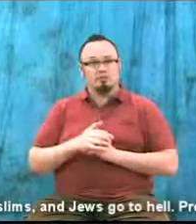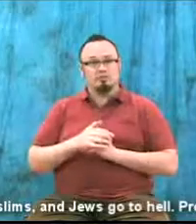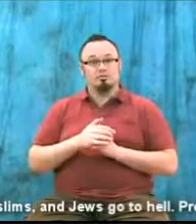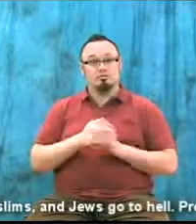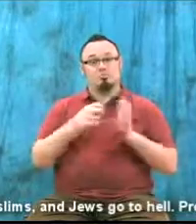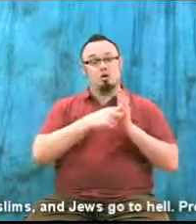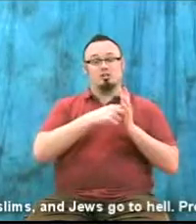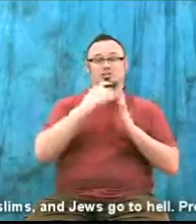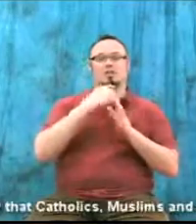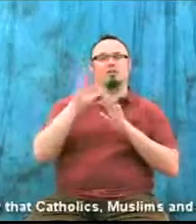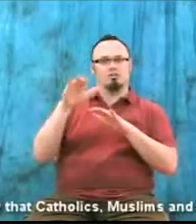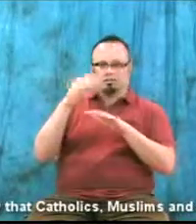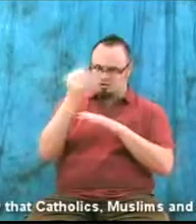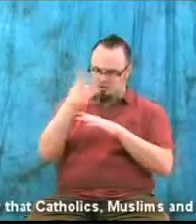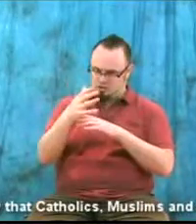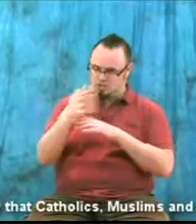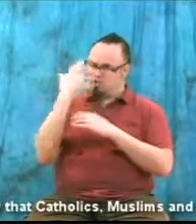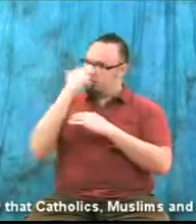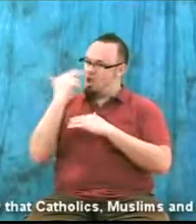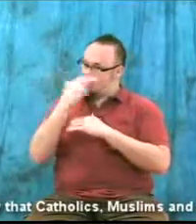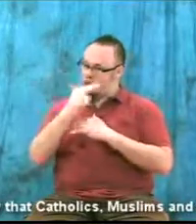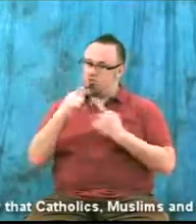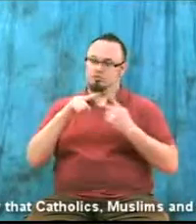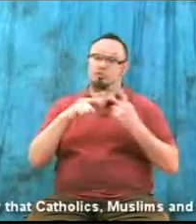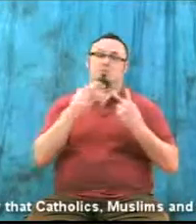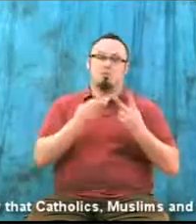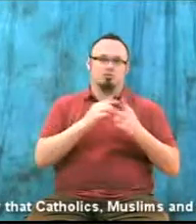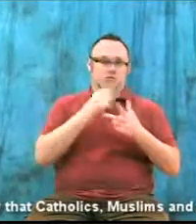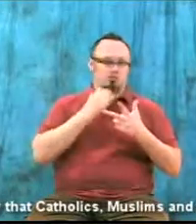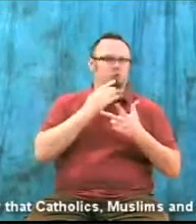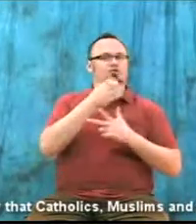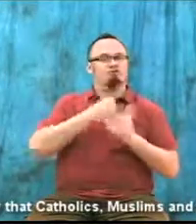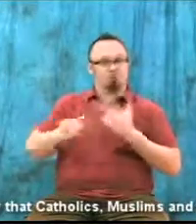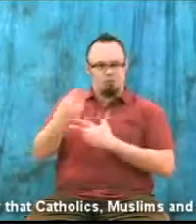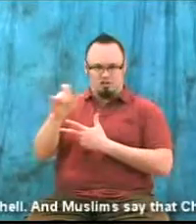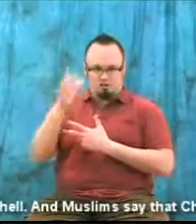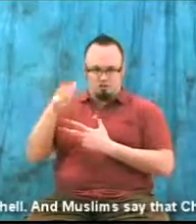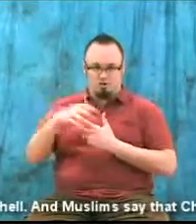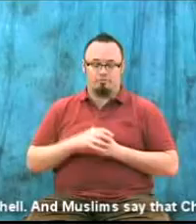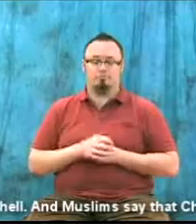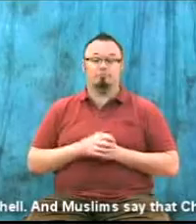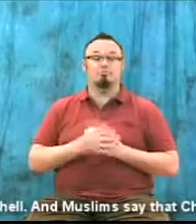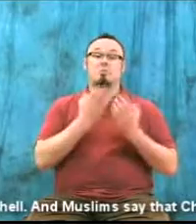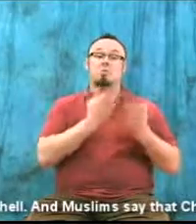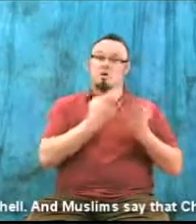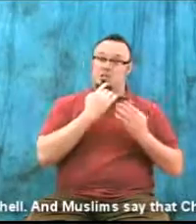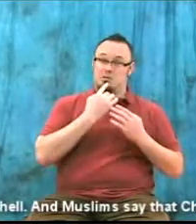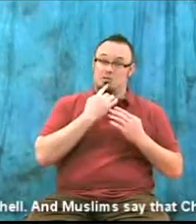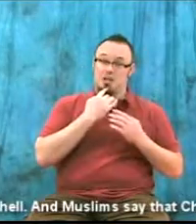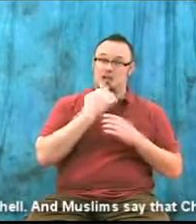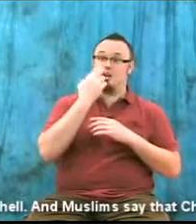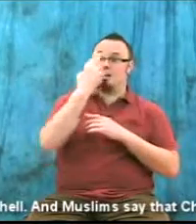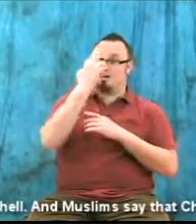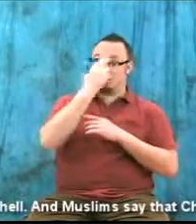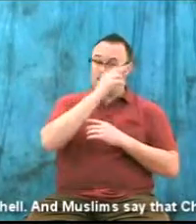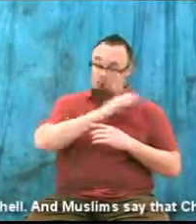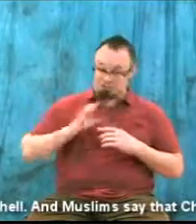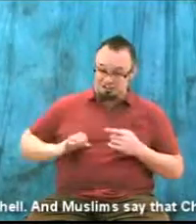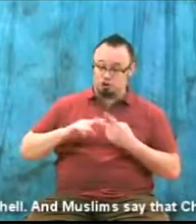Protestants say that Catholics, Muslims, and Jews go to hell. And Muslims say that Christians